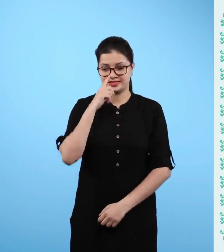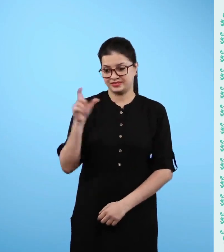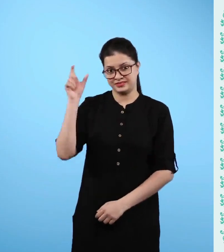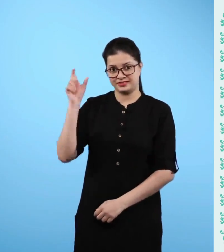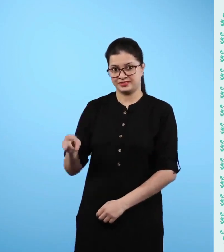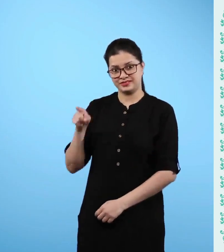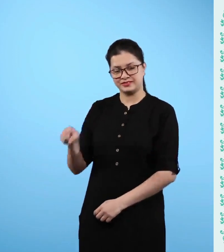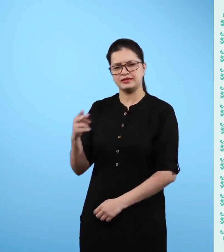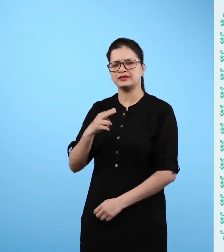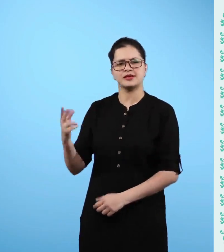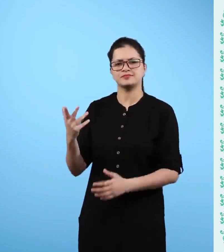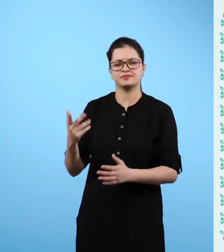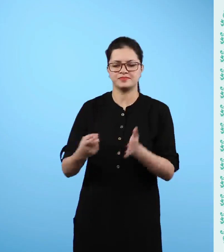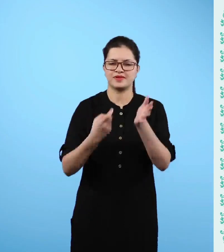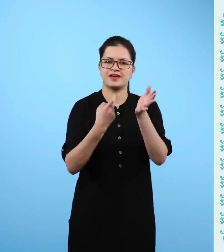Ramya went to buy sweets.